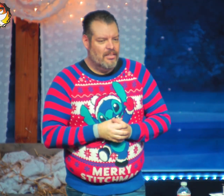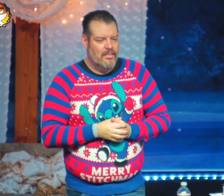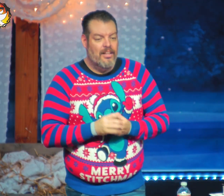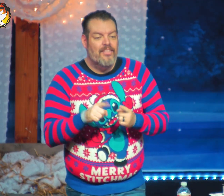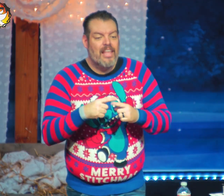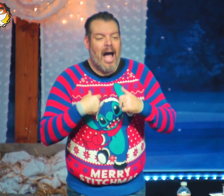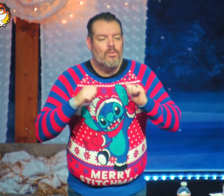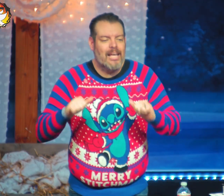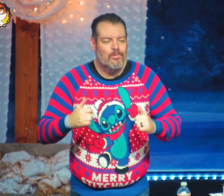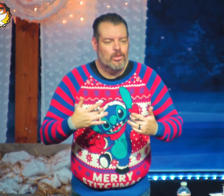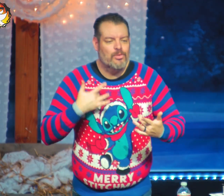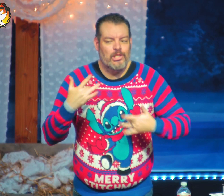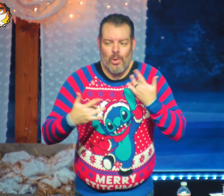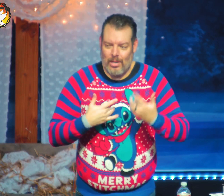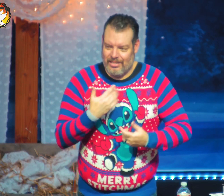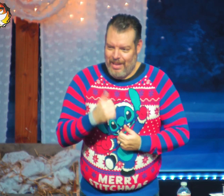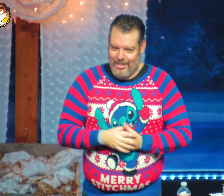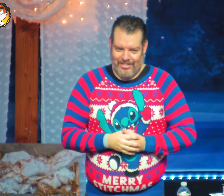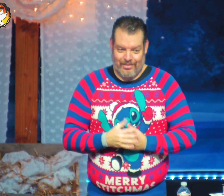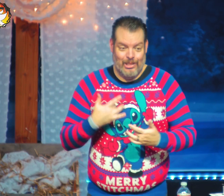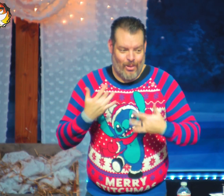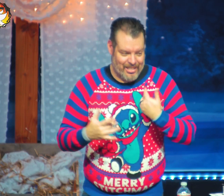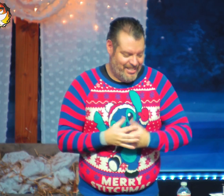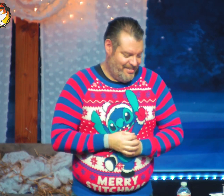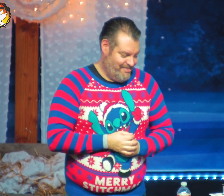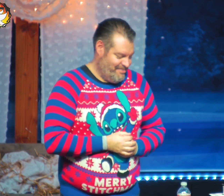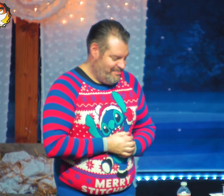When you're having these uneasy feelings and you give them to God,